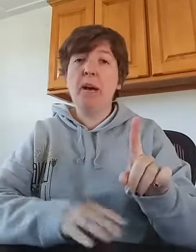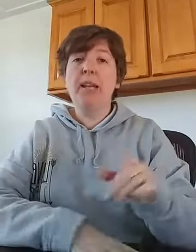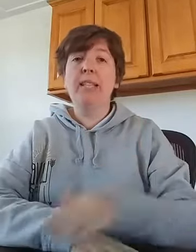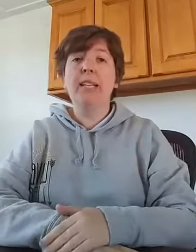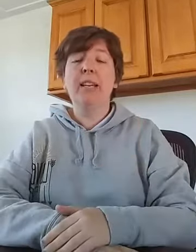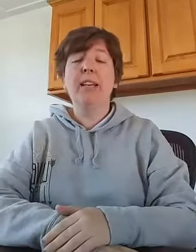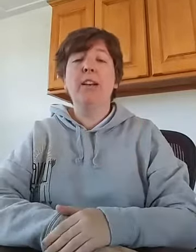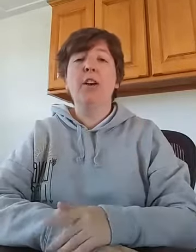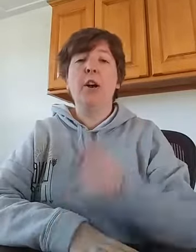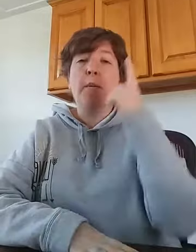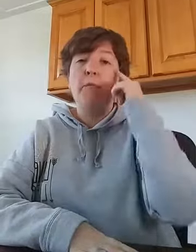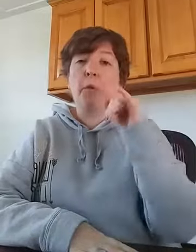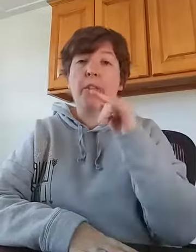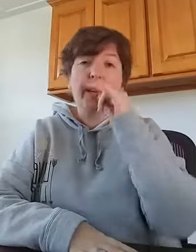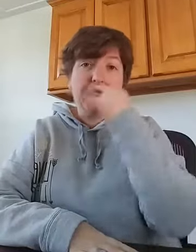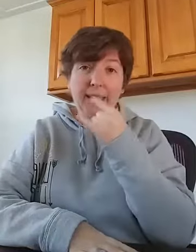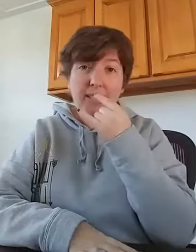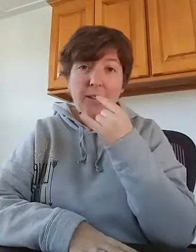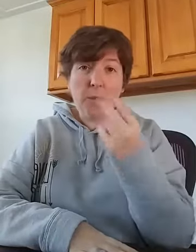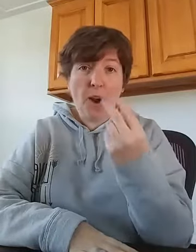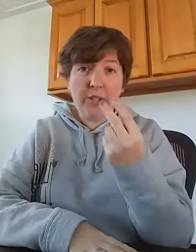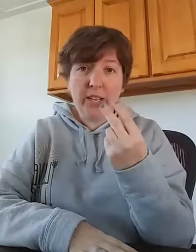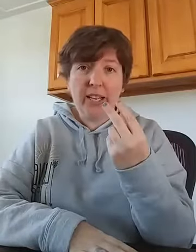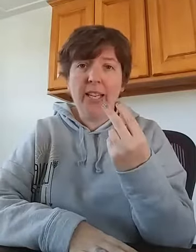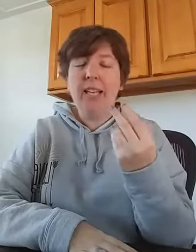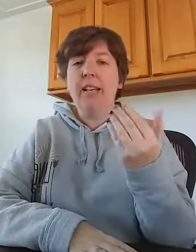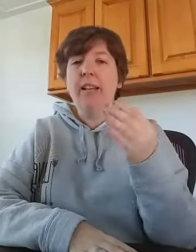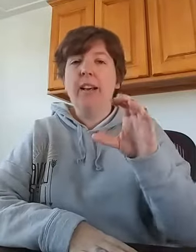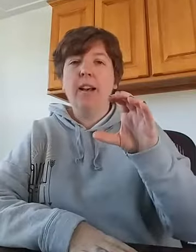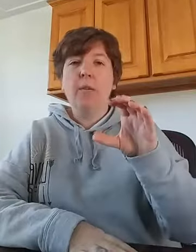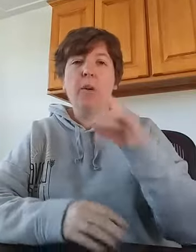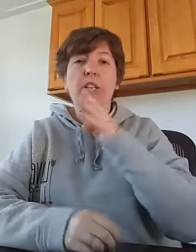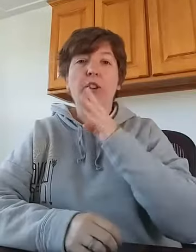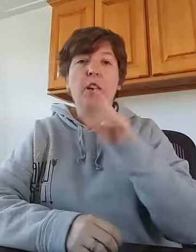But for the kids watching, we're going to talk about